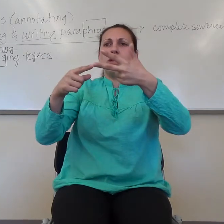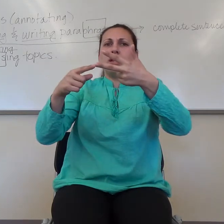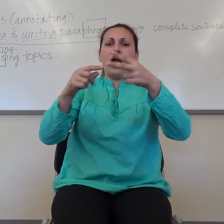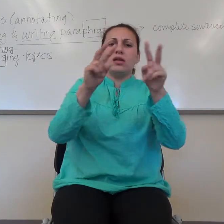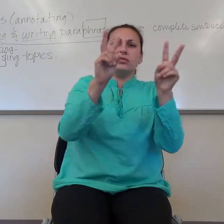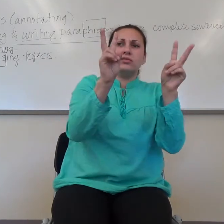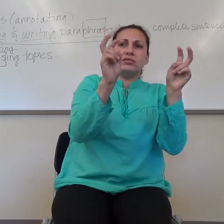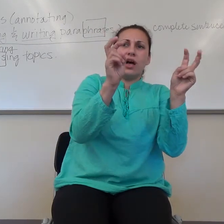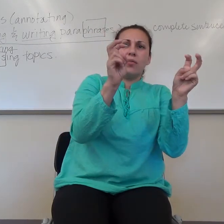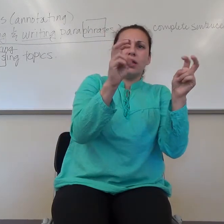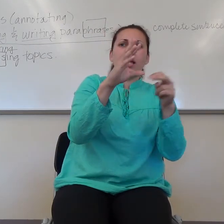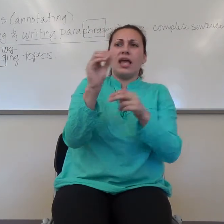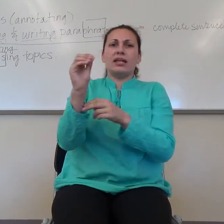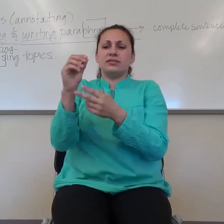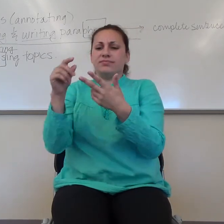between a topic and a main idea?